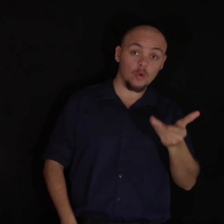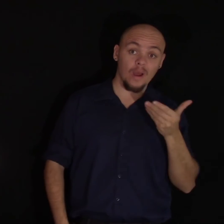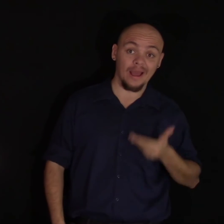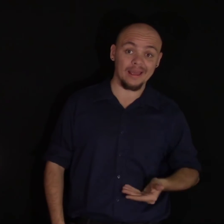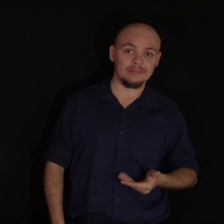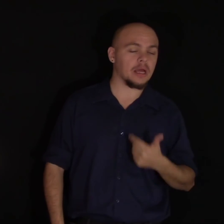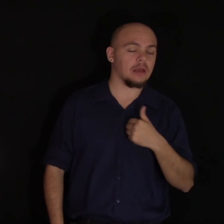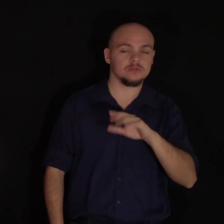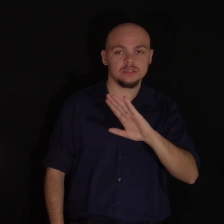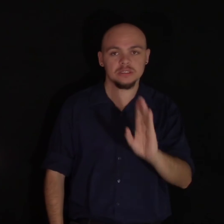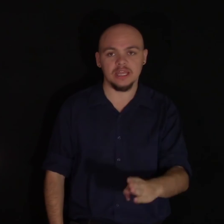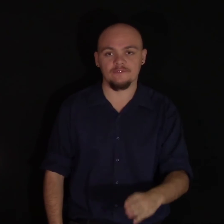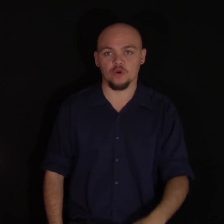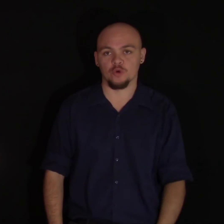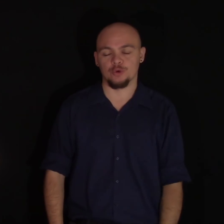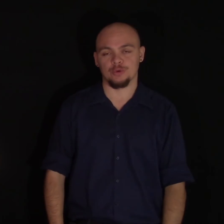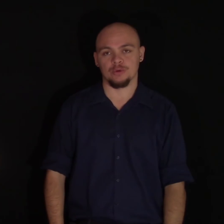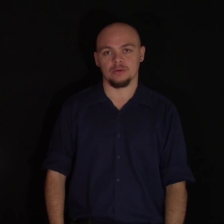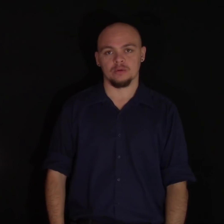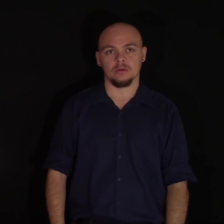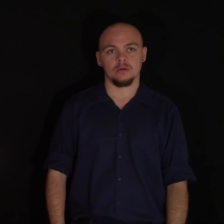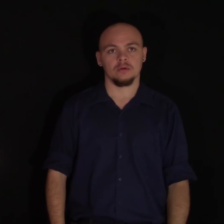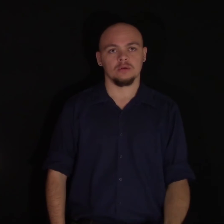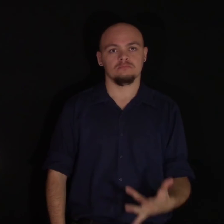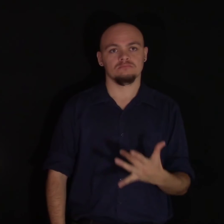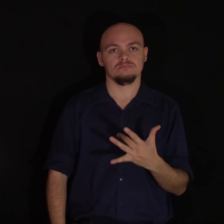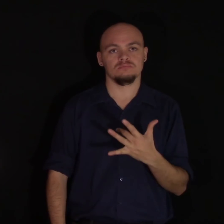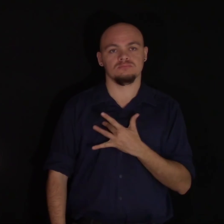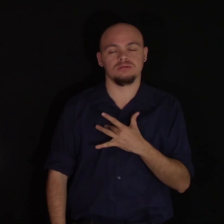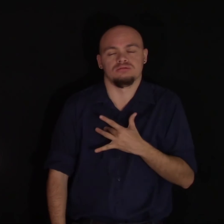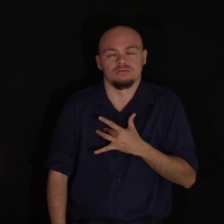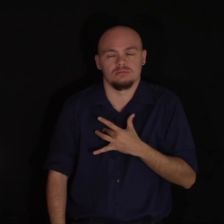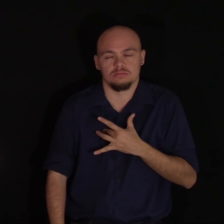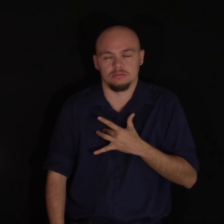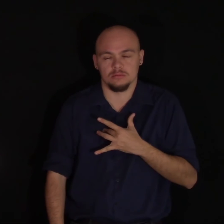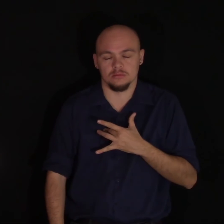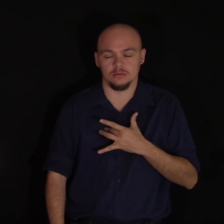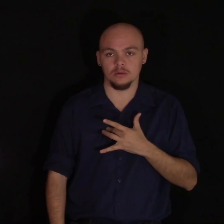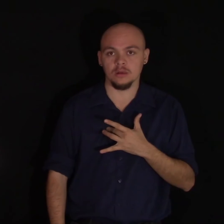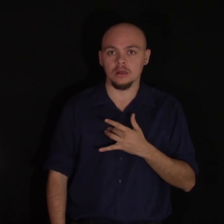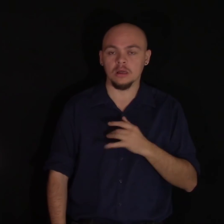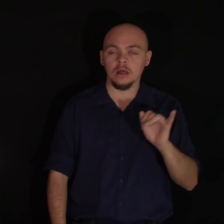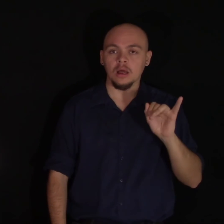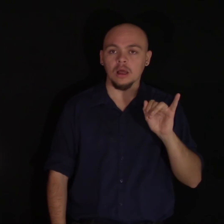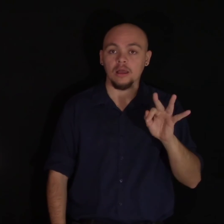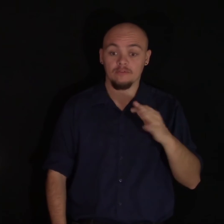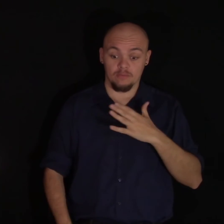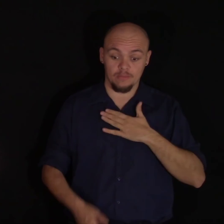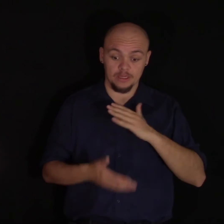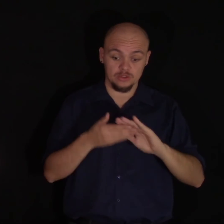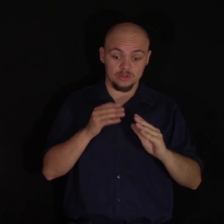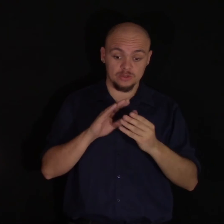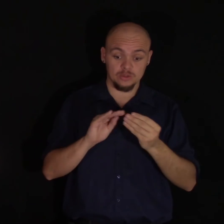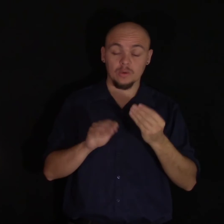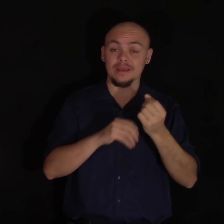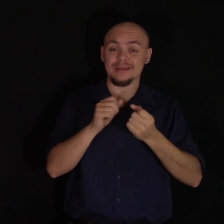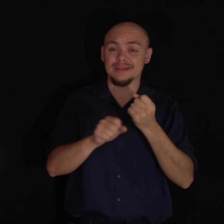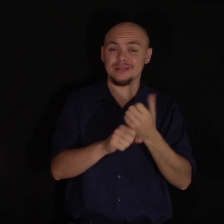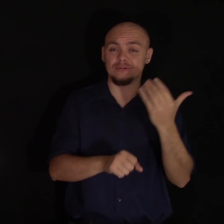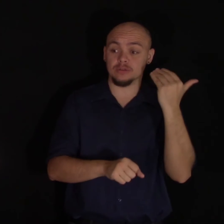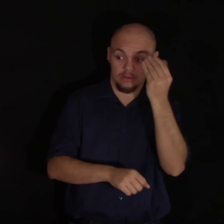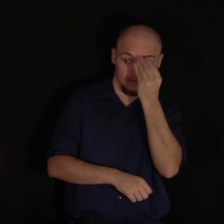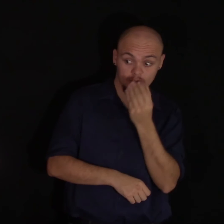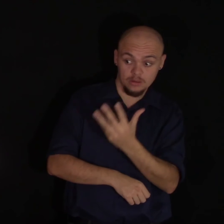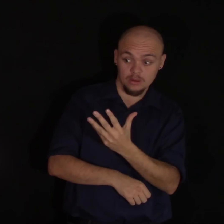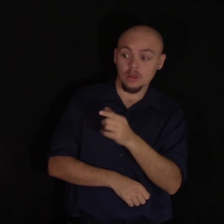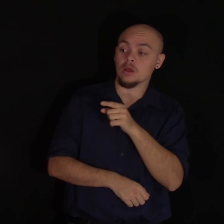am. And that shakes me to the core. What if I had told her my story years ago? Could she have